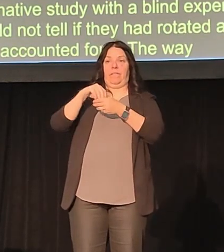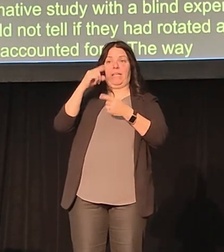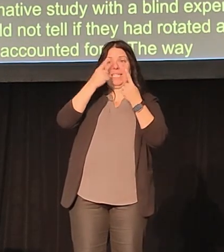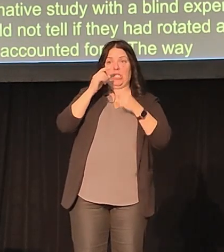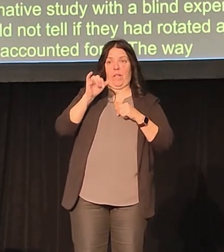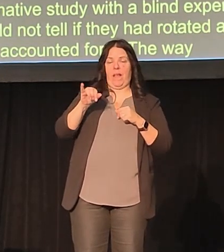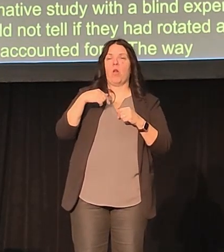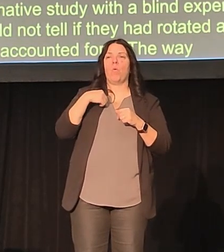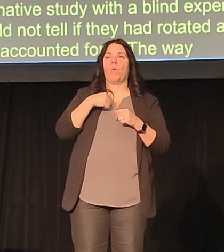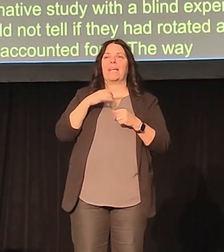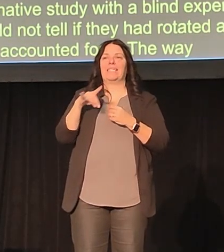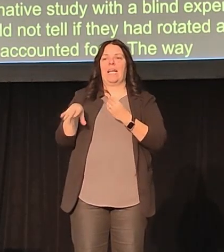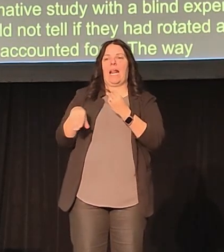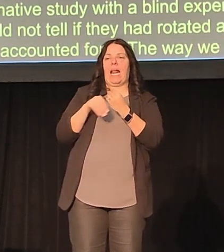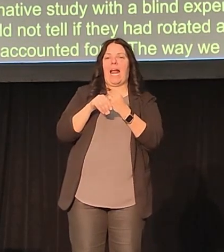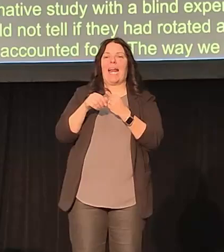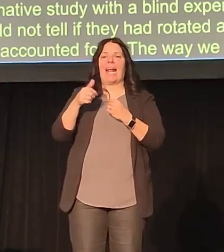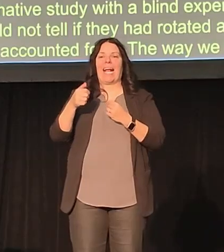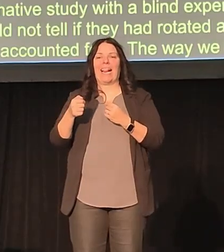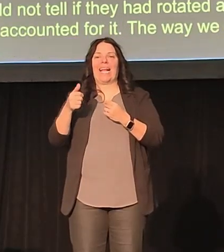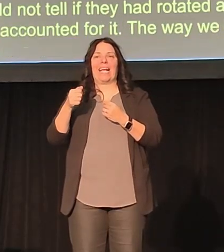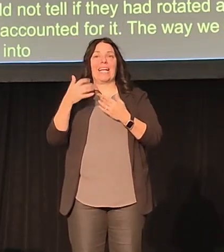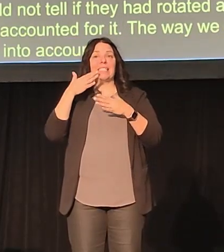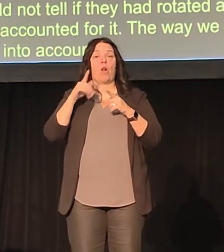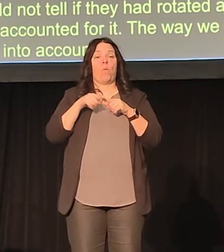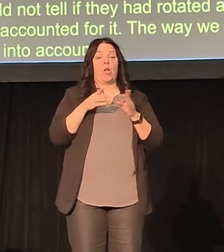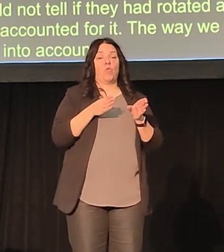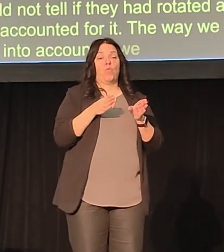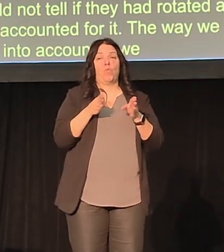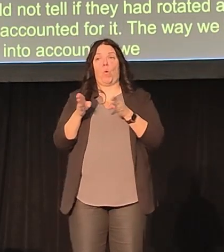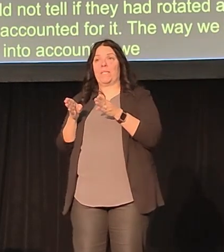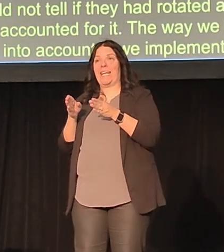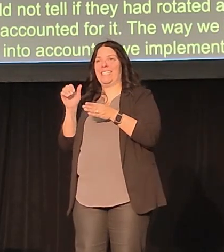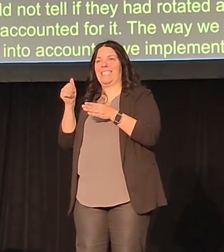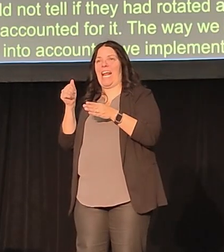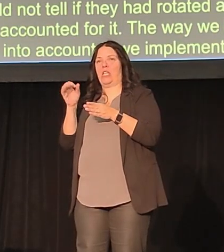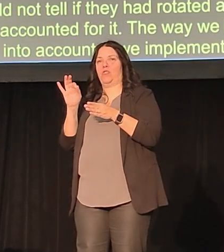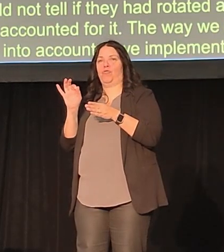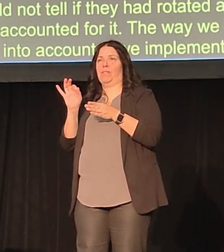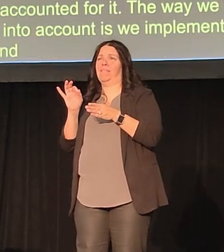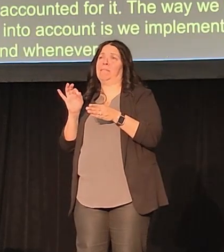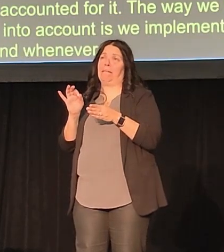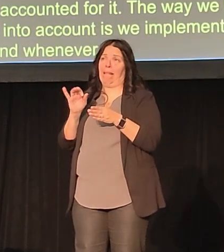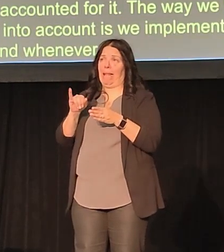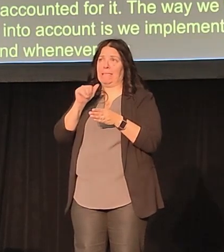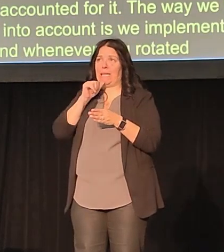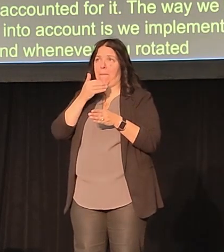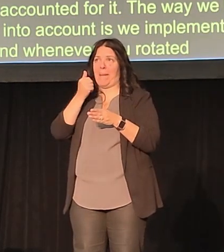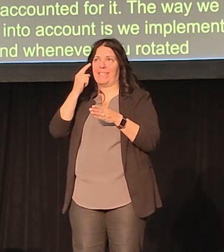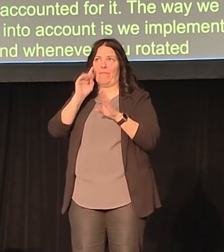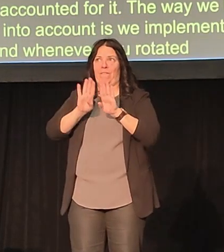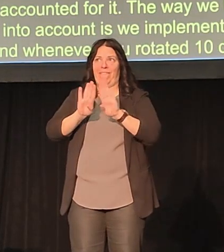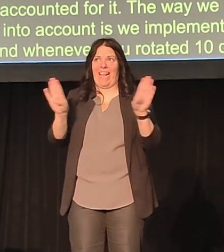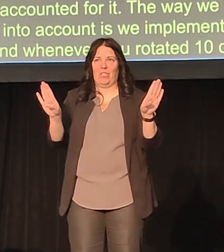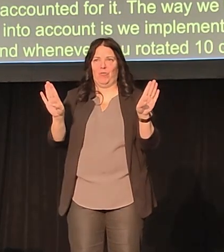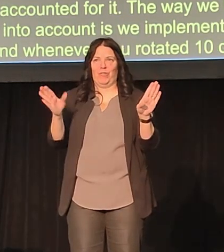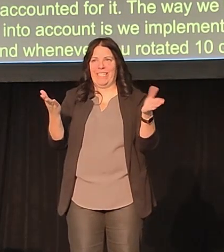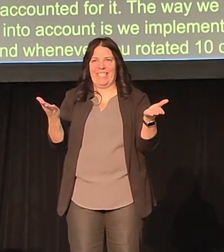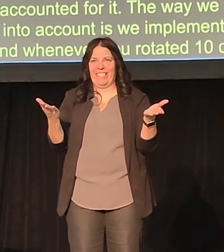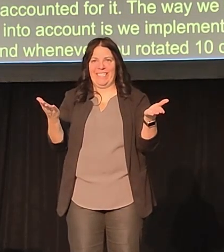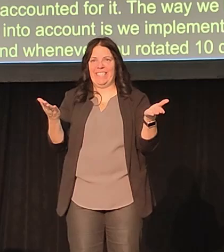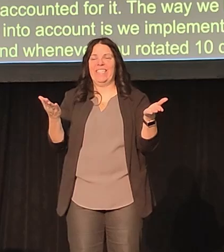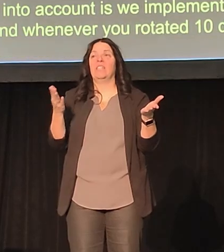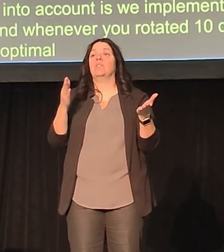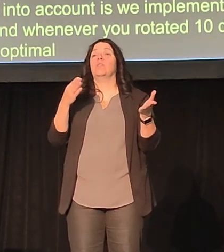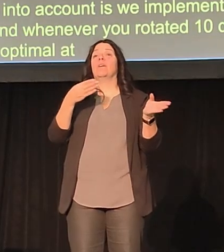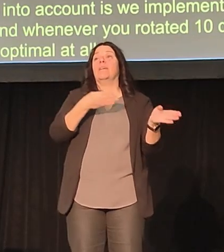implemented a clicking sound for whenever you rotated 10 degrees. And this isn't very optimal at all for a flat screen. So if we moving